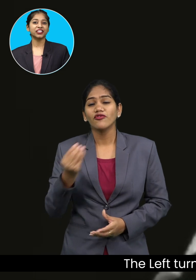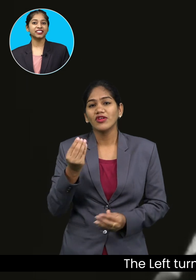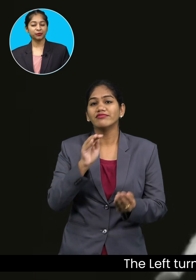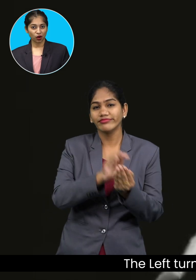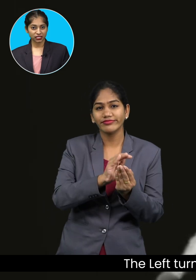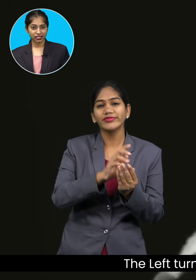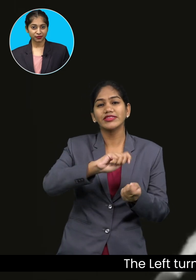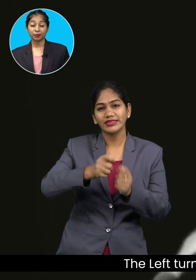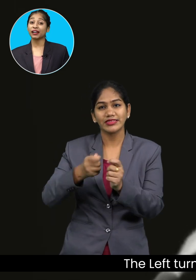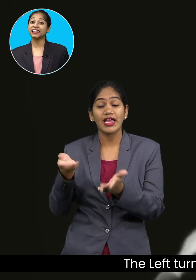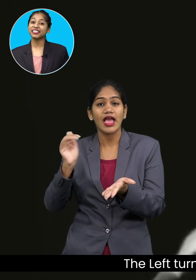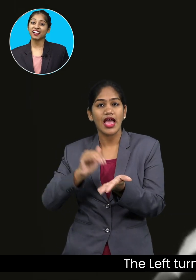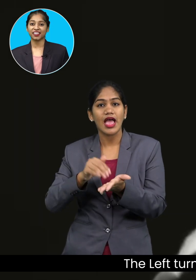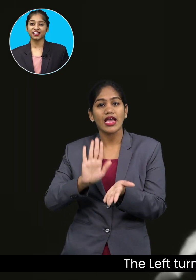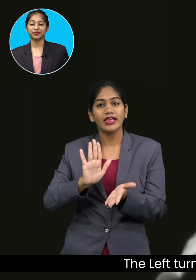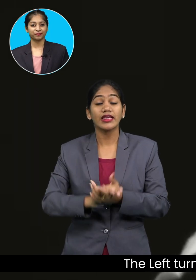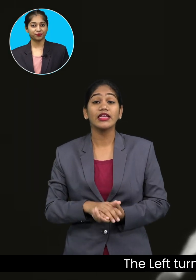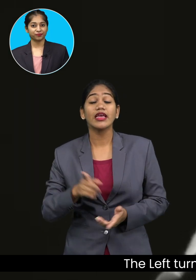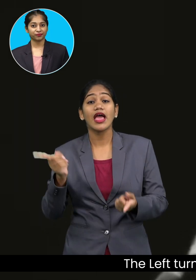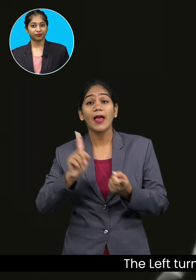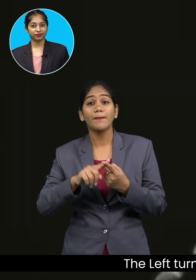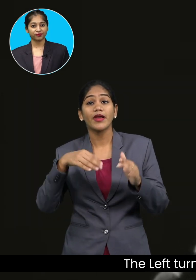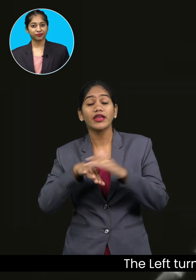The Left Turn in Policies by Indira Gandhi.